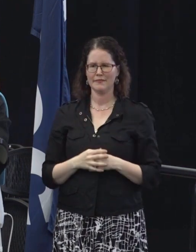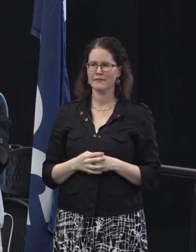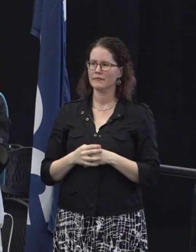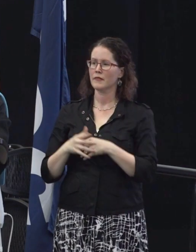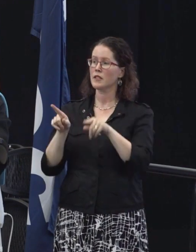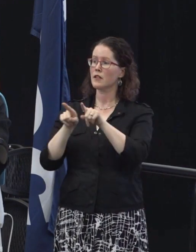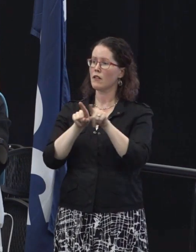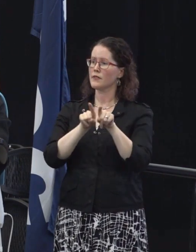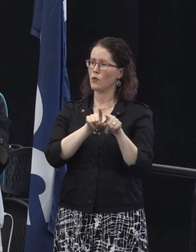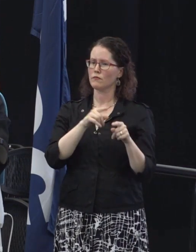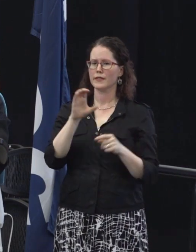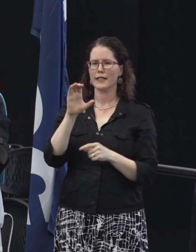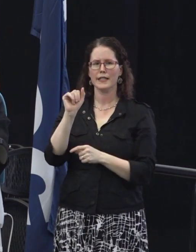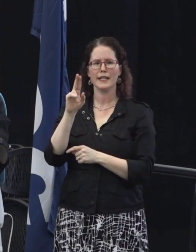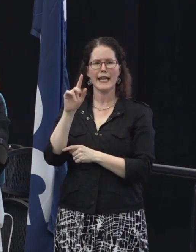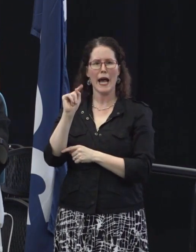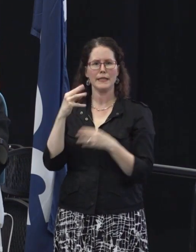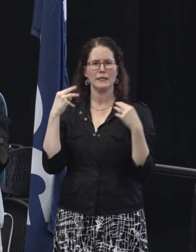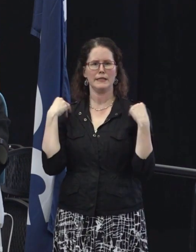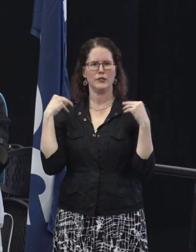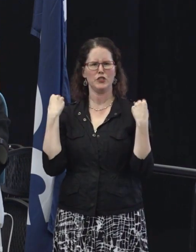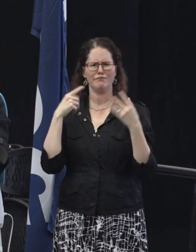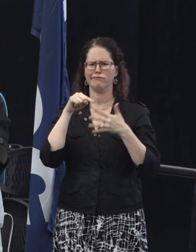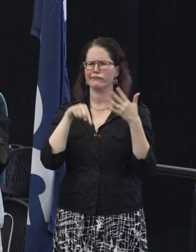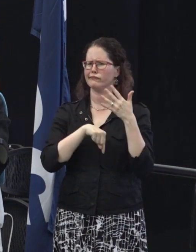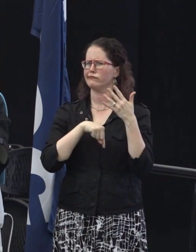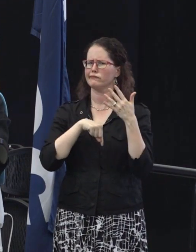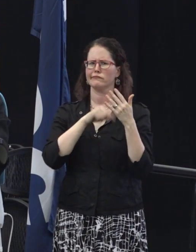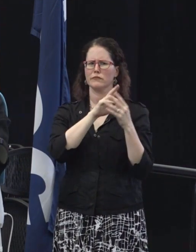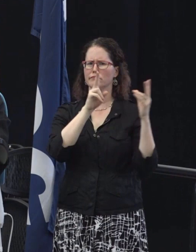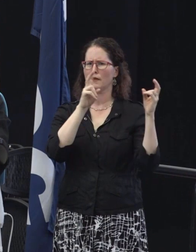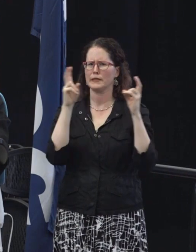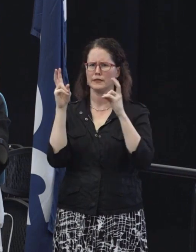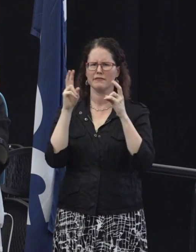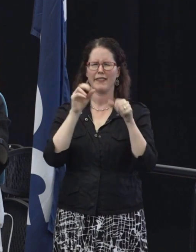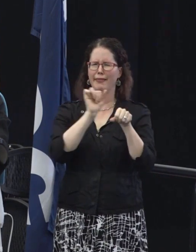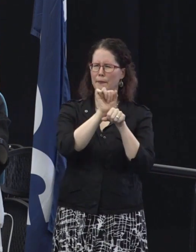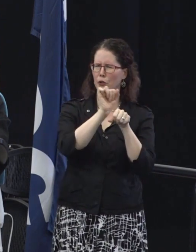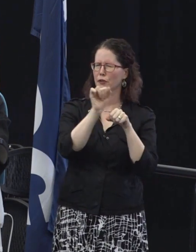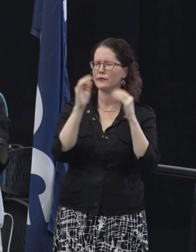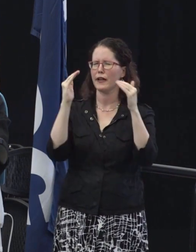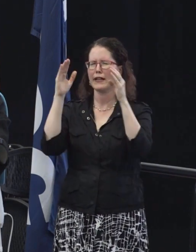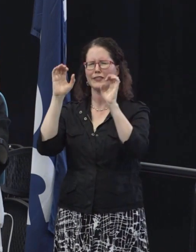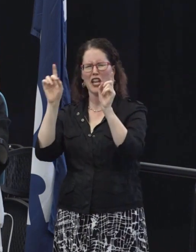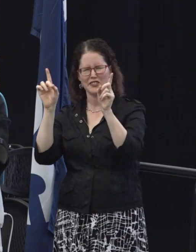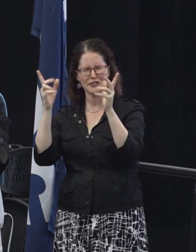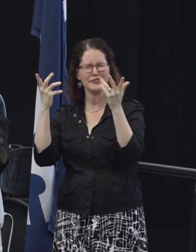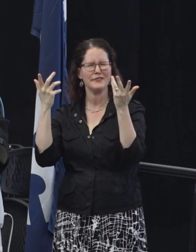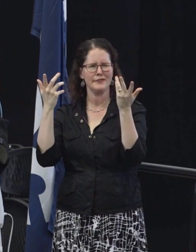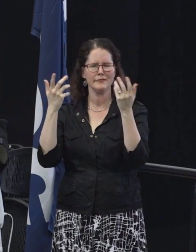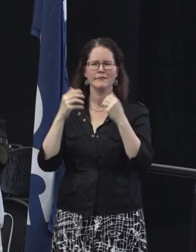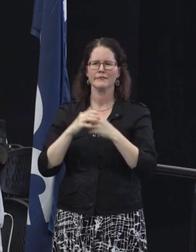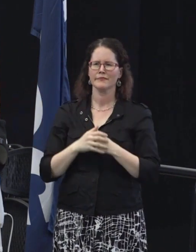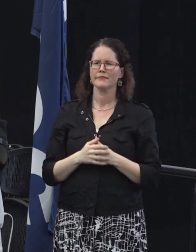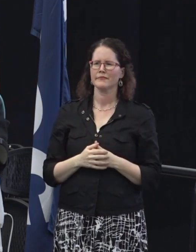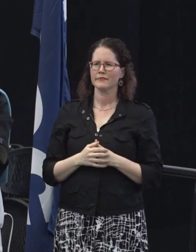provincial cabinet minister in a number of portfolios that included Minister of Labour and Advanced Education, a